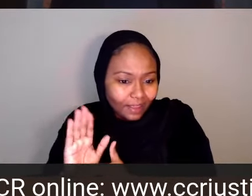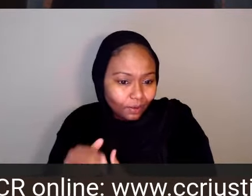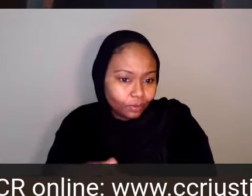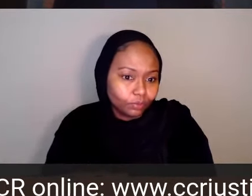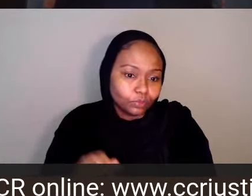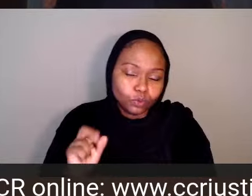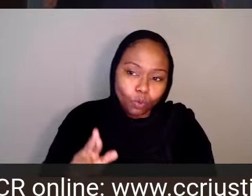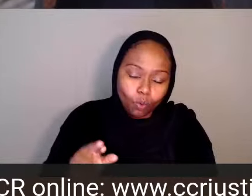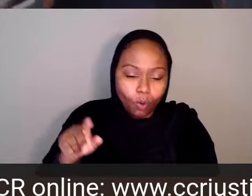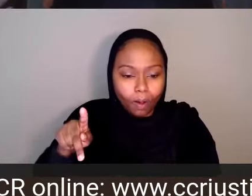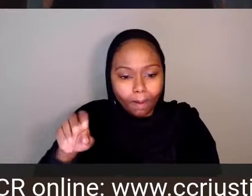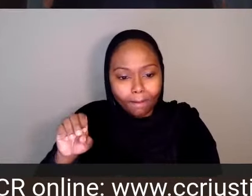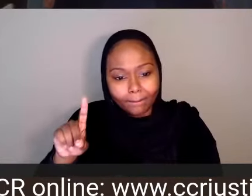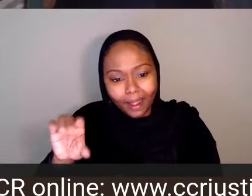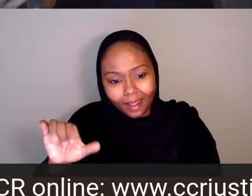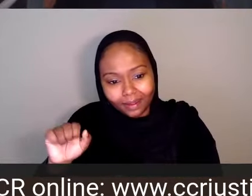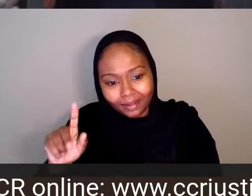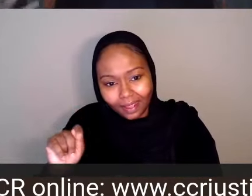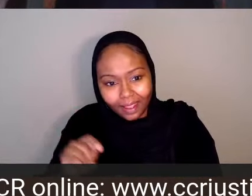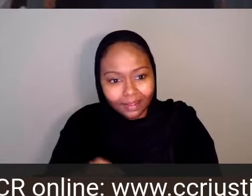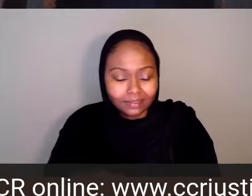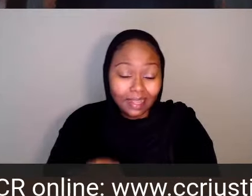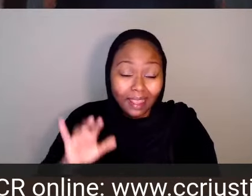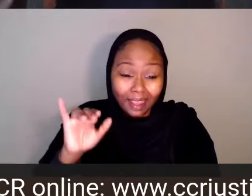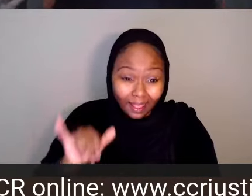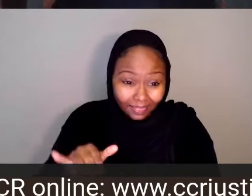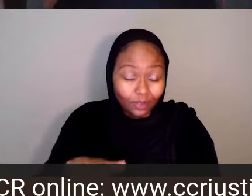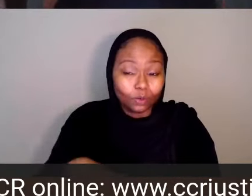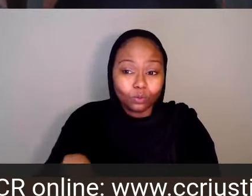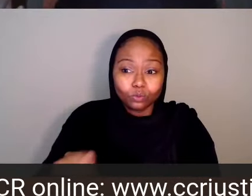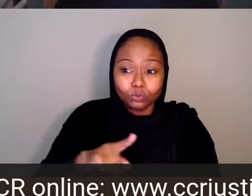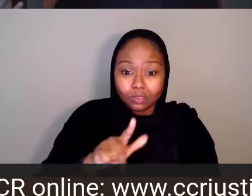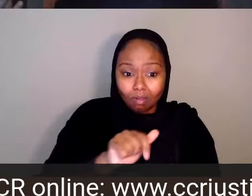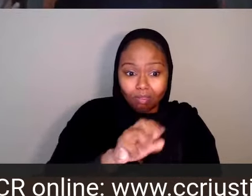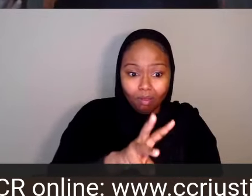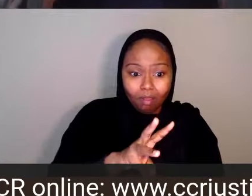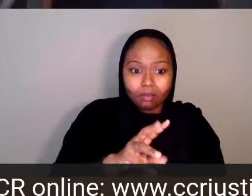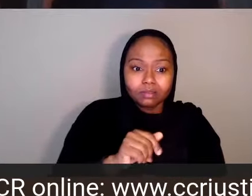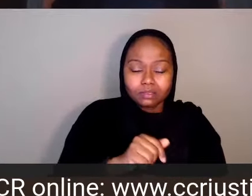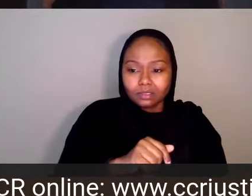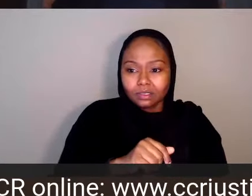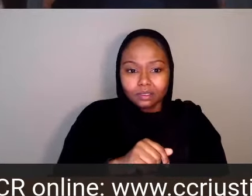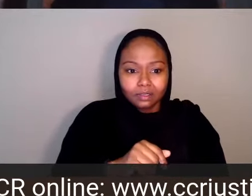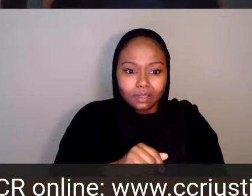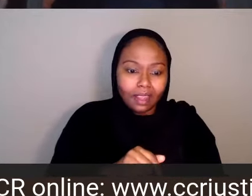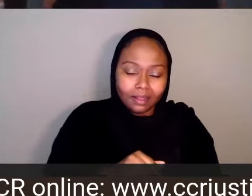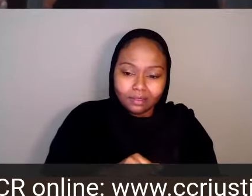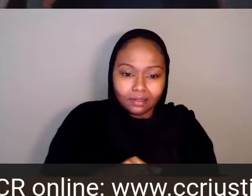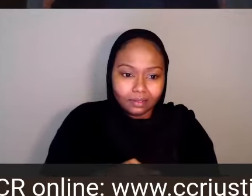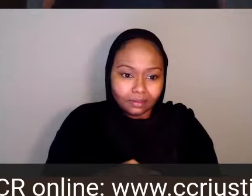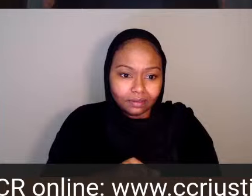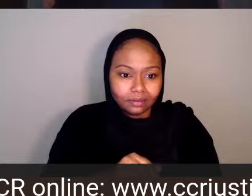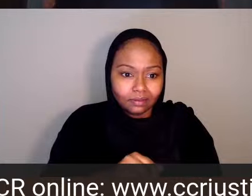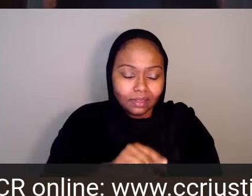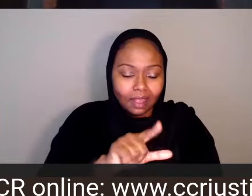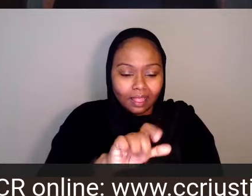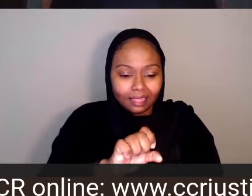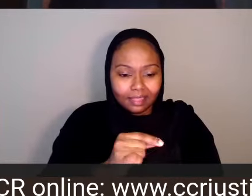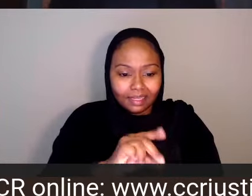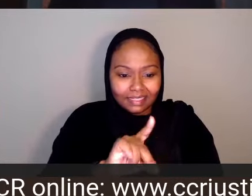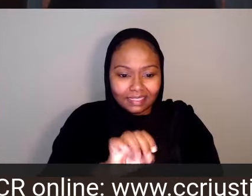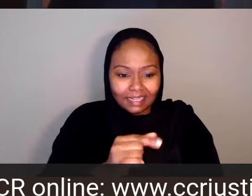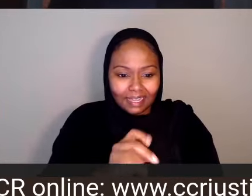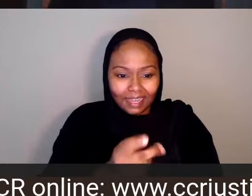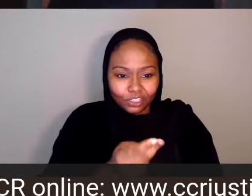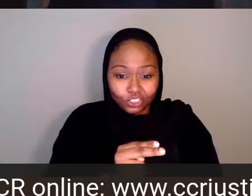in podcasts, and the litigation helps to give some outlet and awareness for those